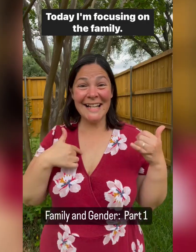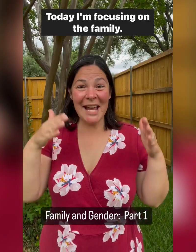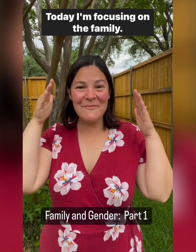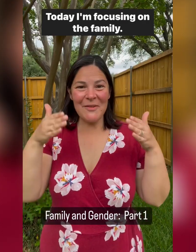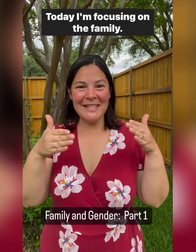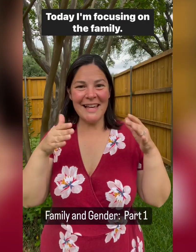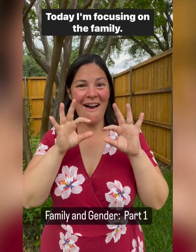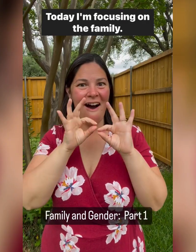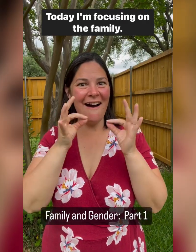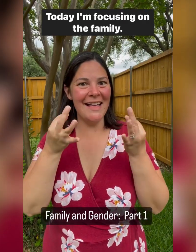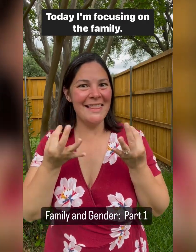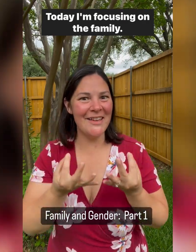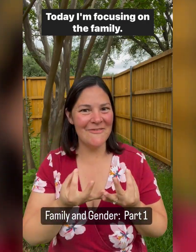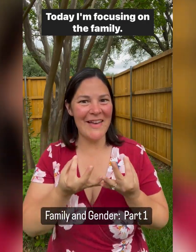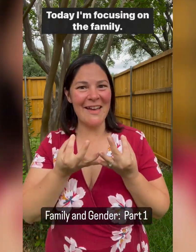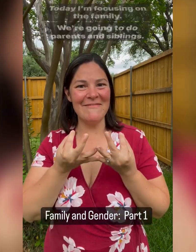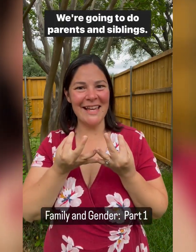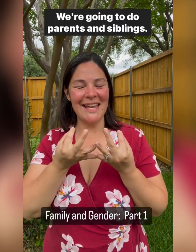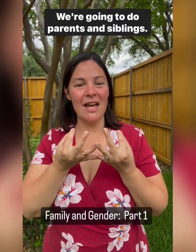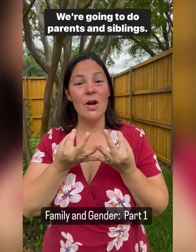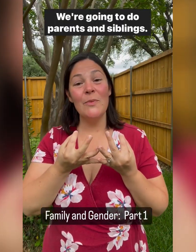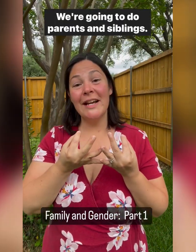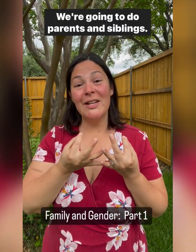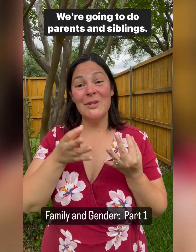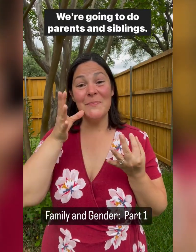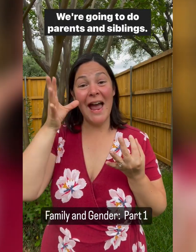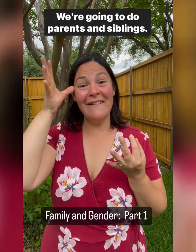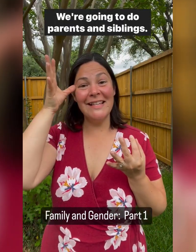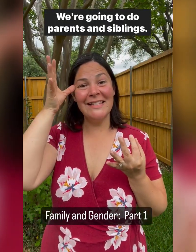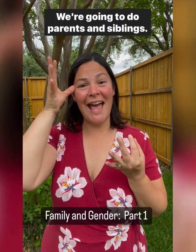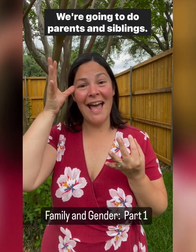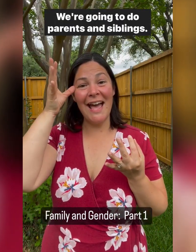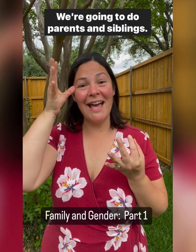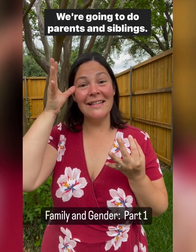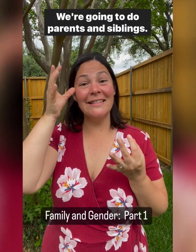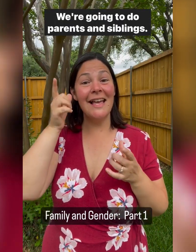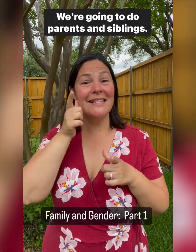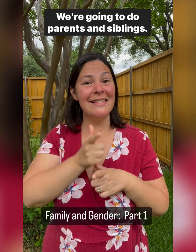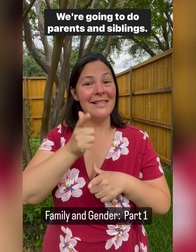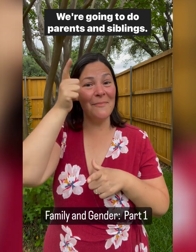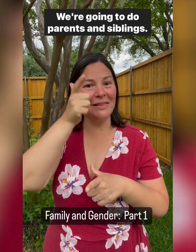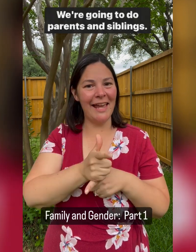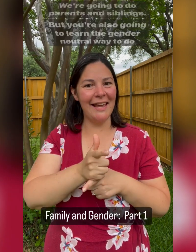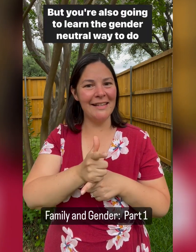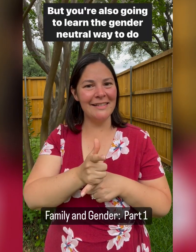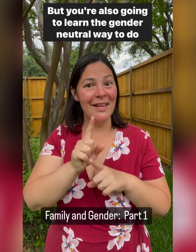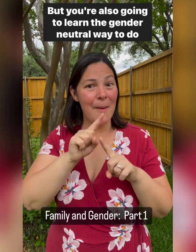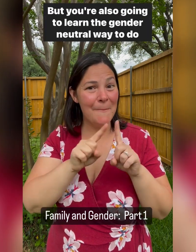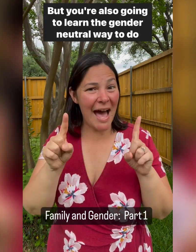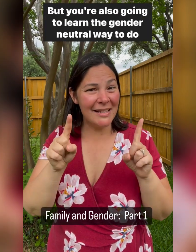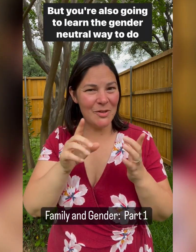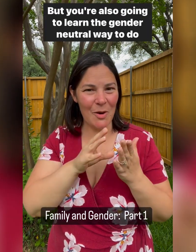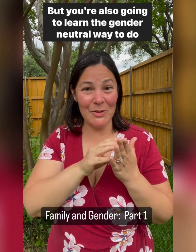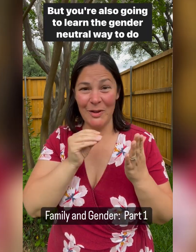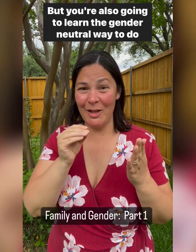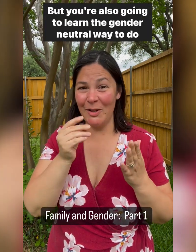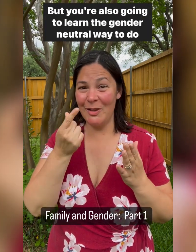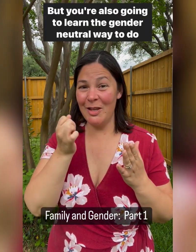Today I'm focusing on the family. We're going to do parents and siblings, but you're also going to learn the